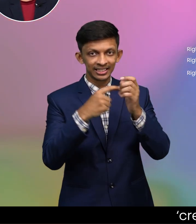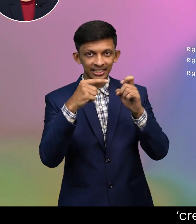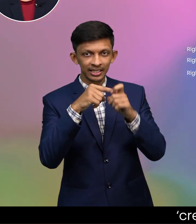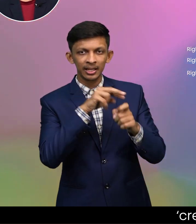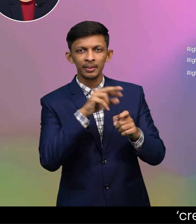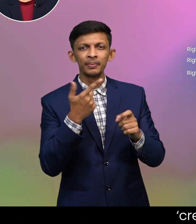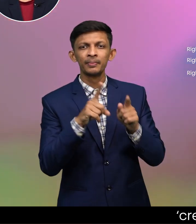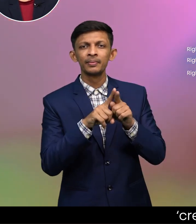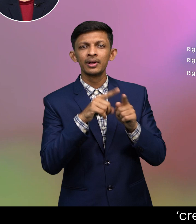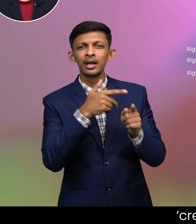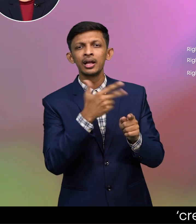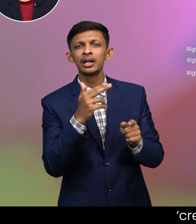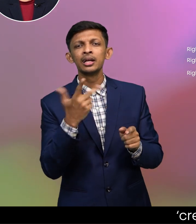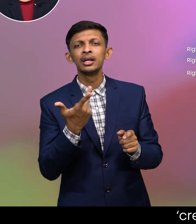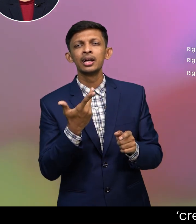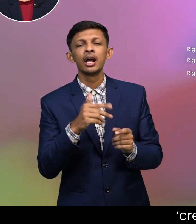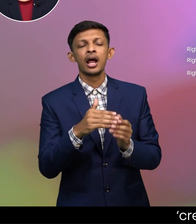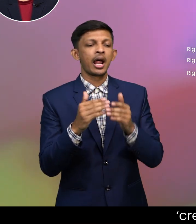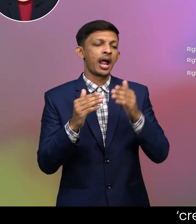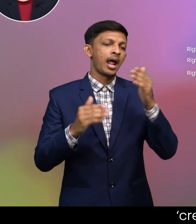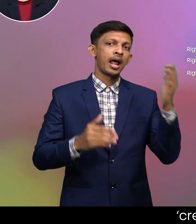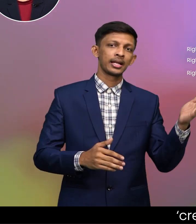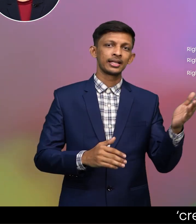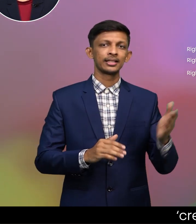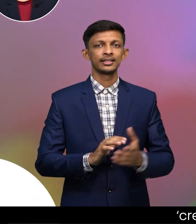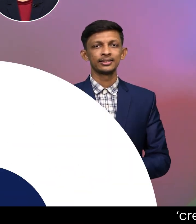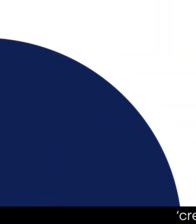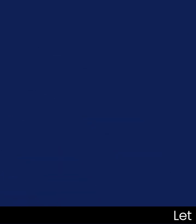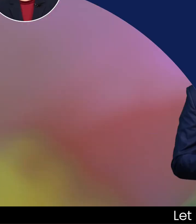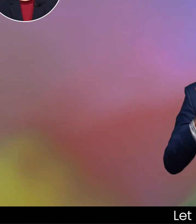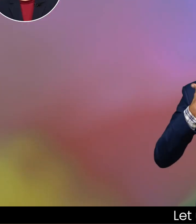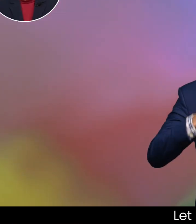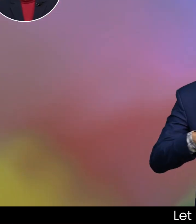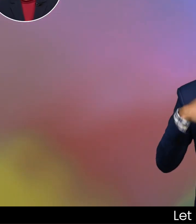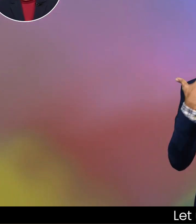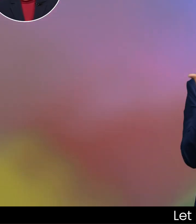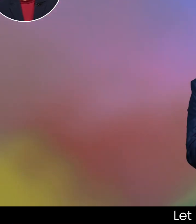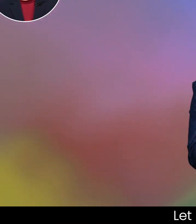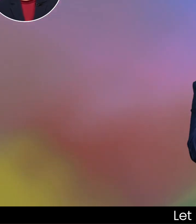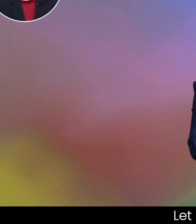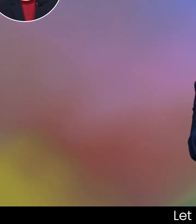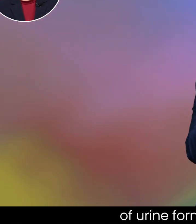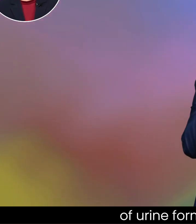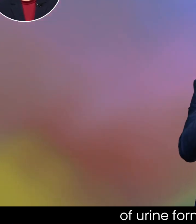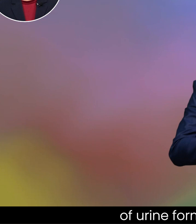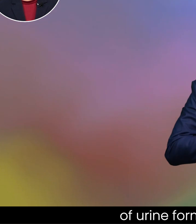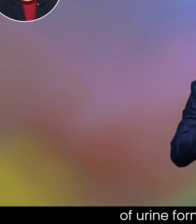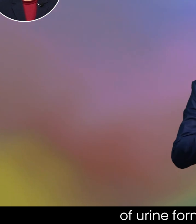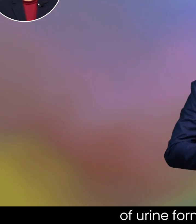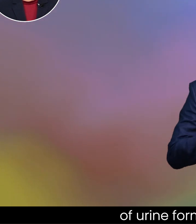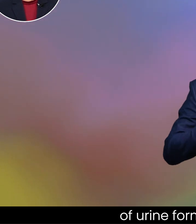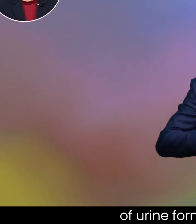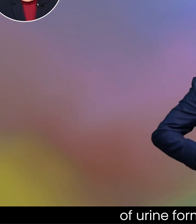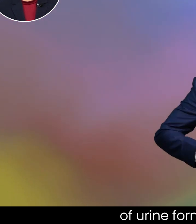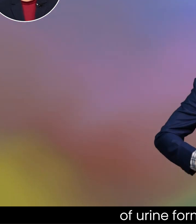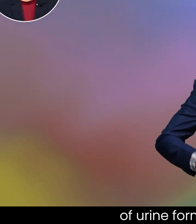Excretion is the biological process involved in the separation and removal of wastes